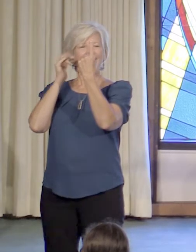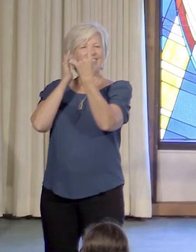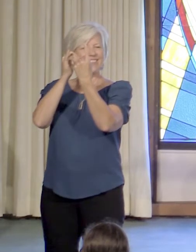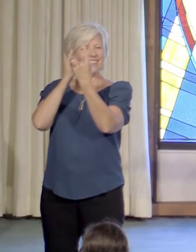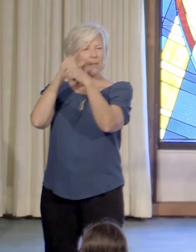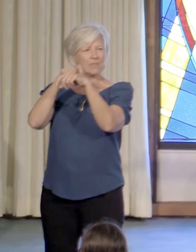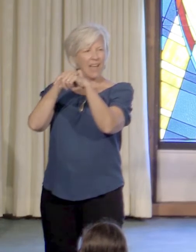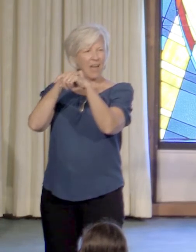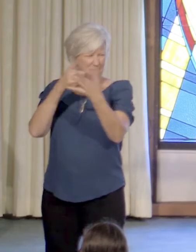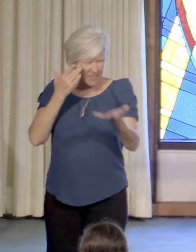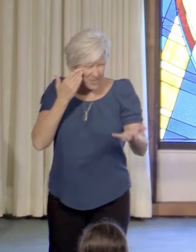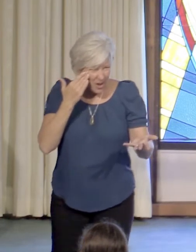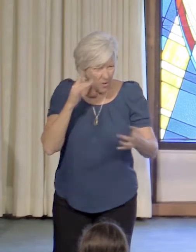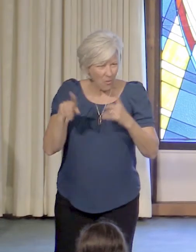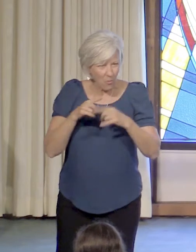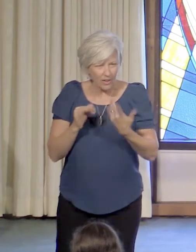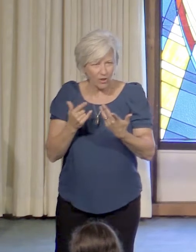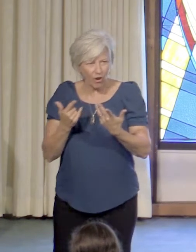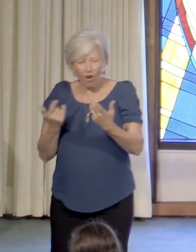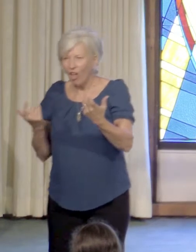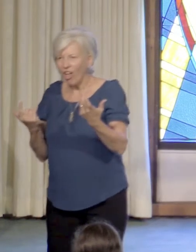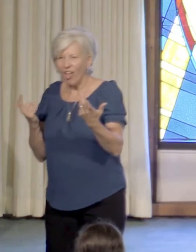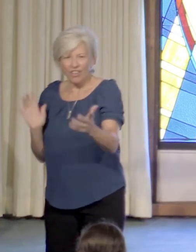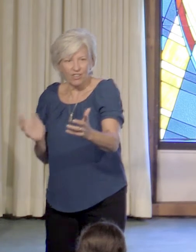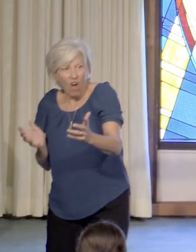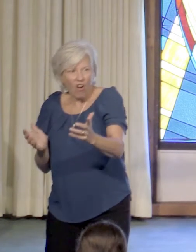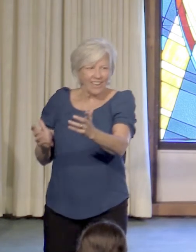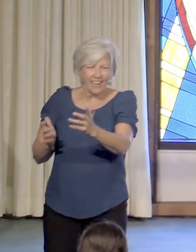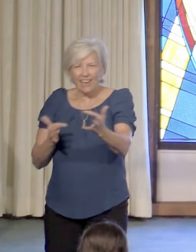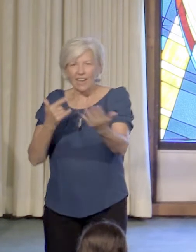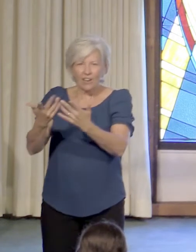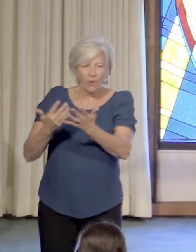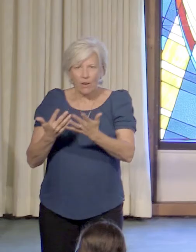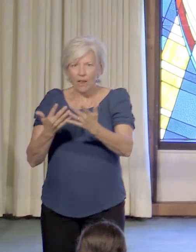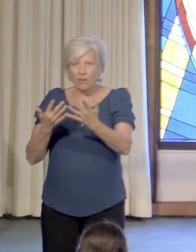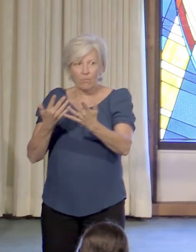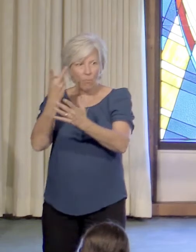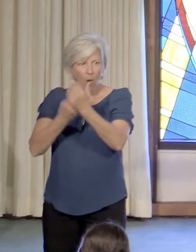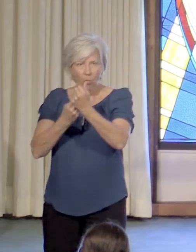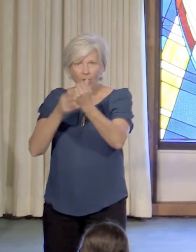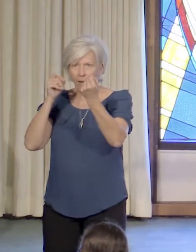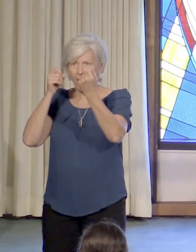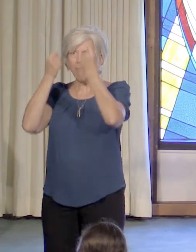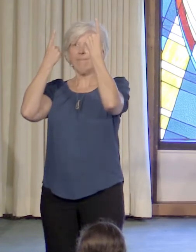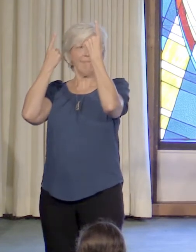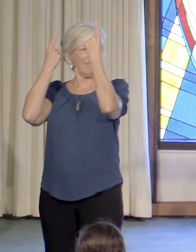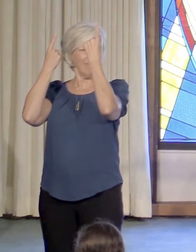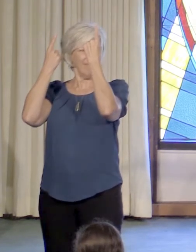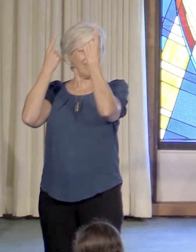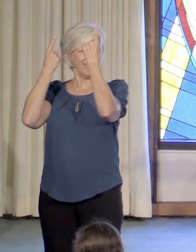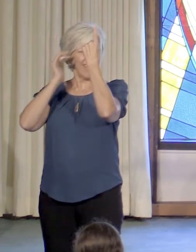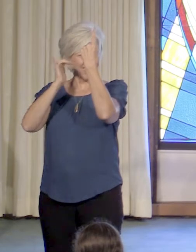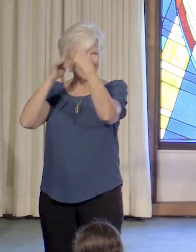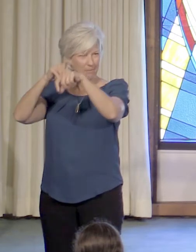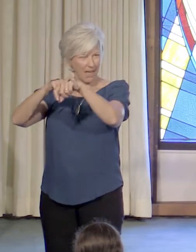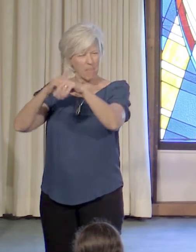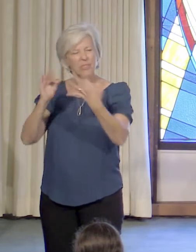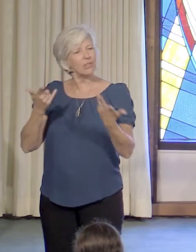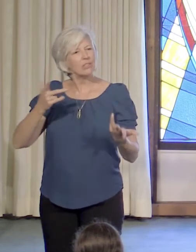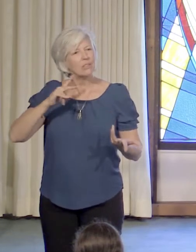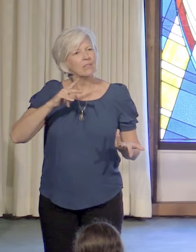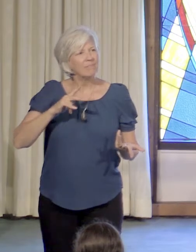When you're talking and you're throwing ideas around and suddenly you both kind of get it, whatever it is, right? There's a joy